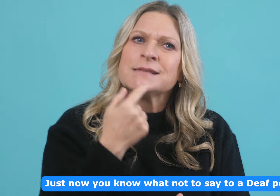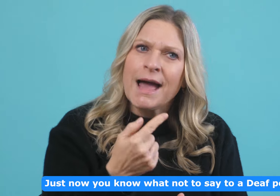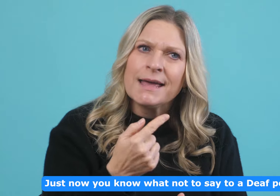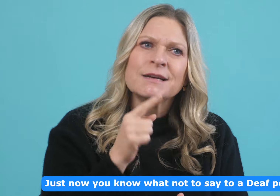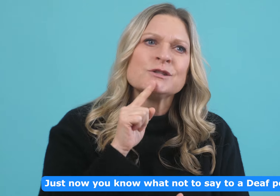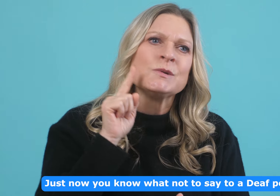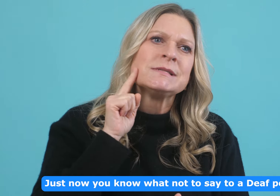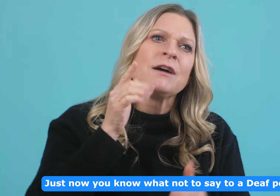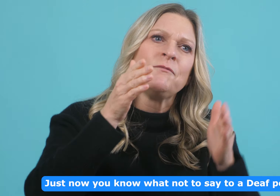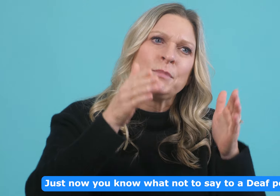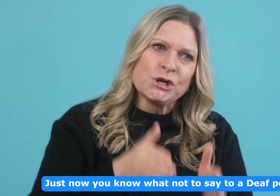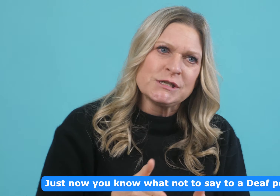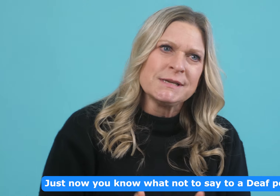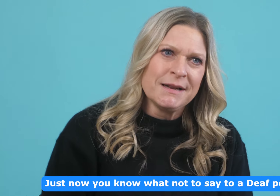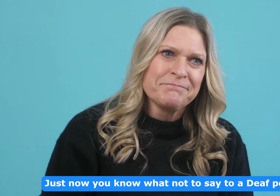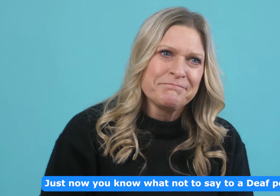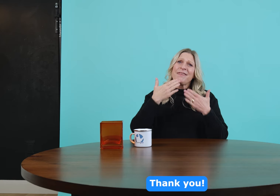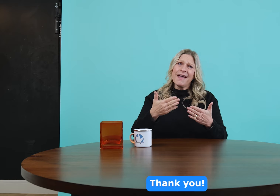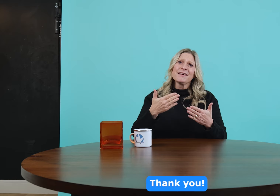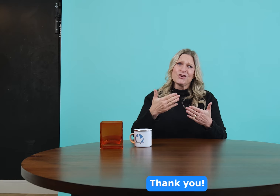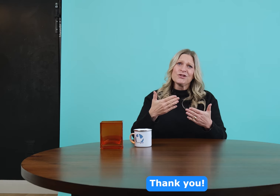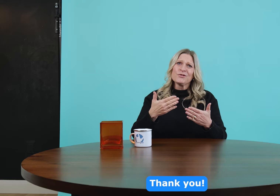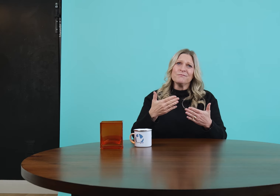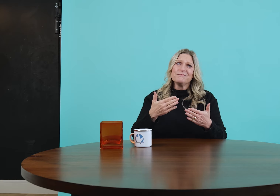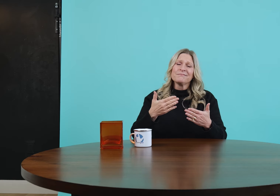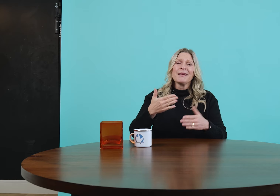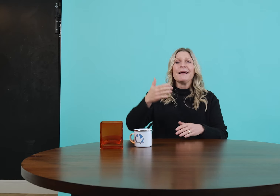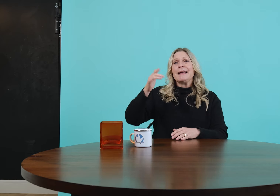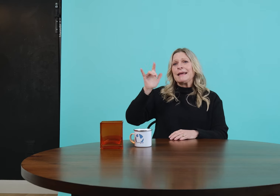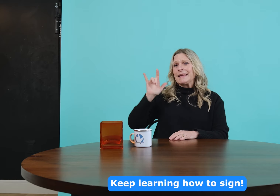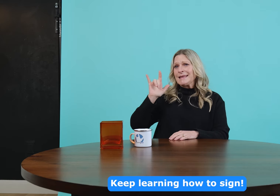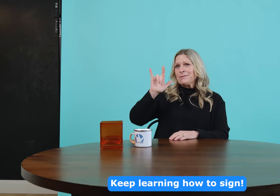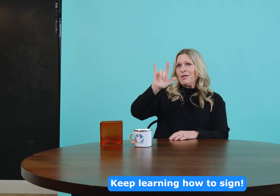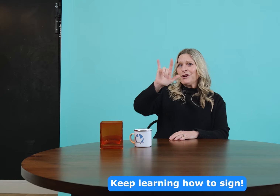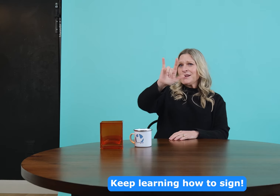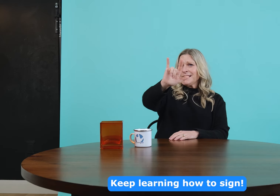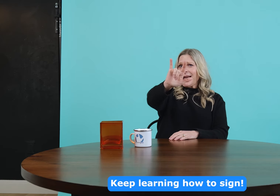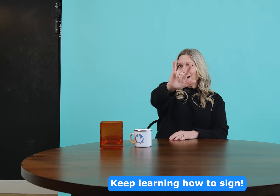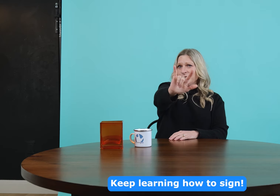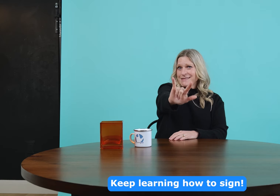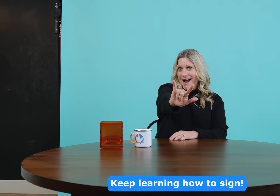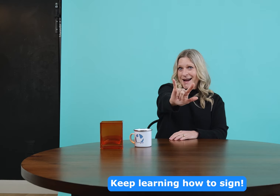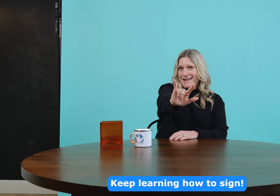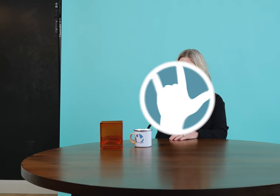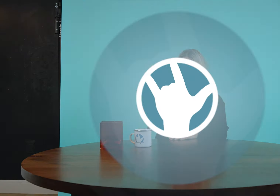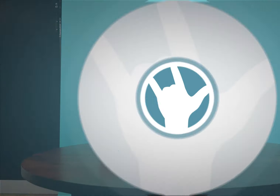say to a deaf person. Play a game concerning how to sound.